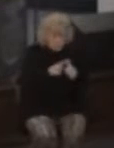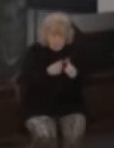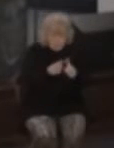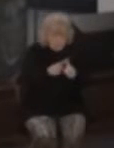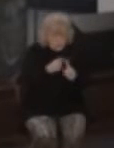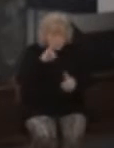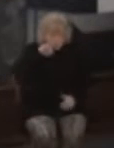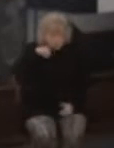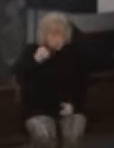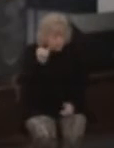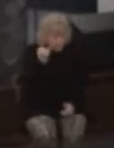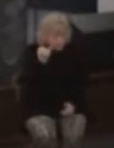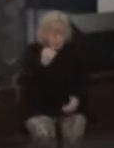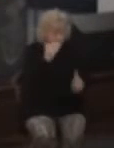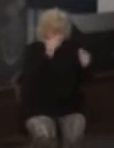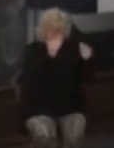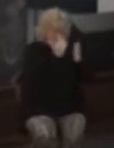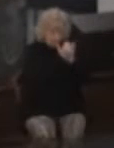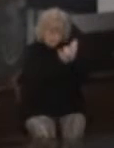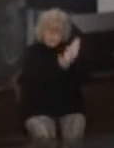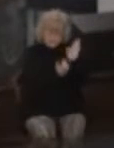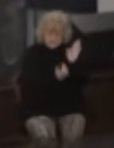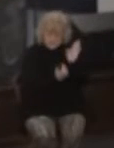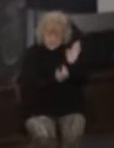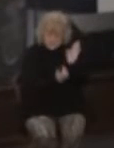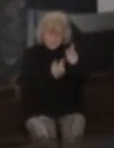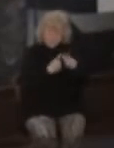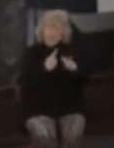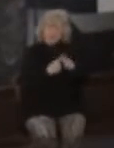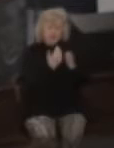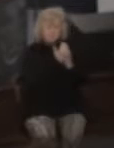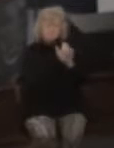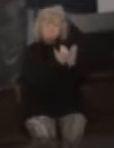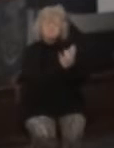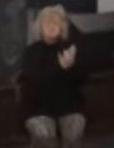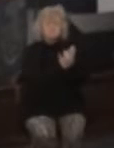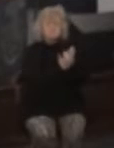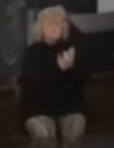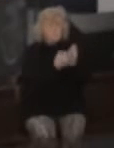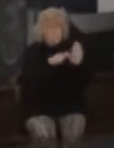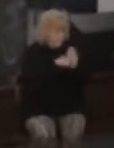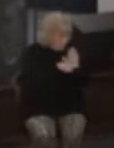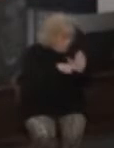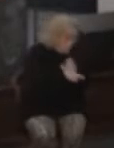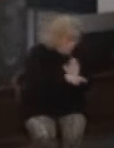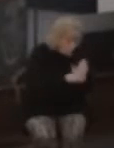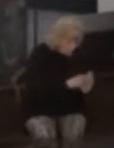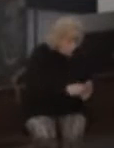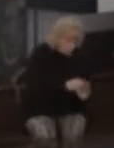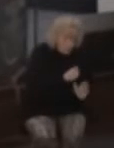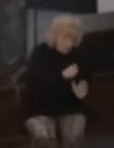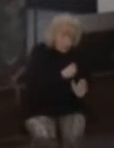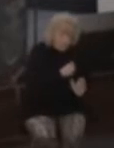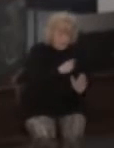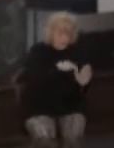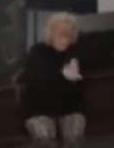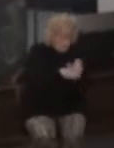Jealousy, envy. And then what follows? Murder,